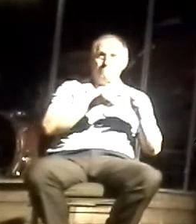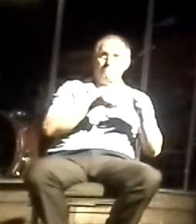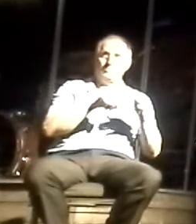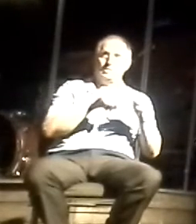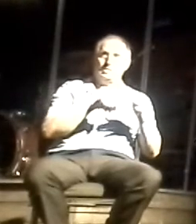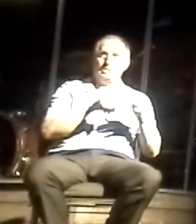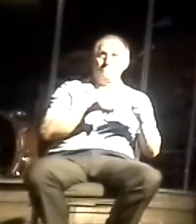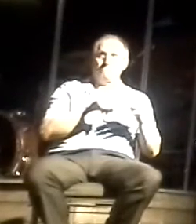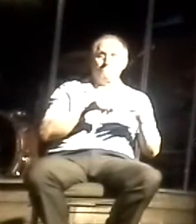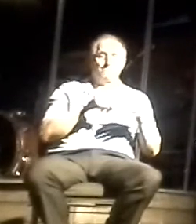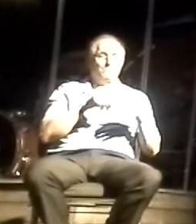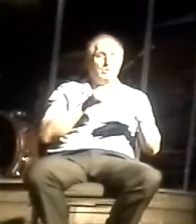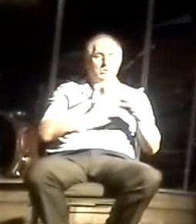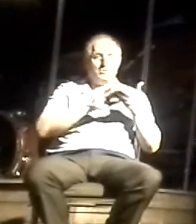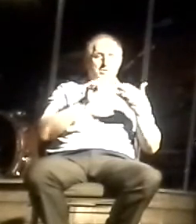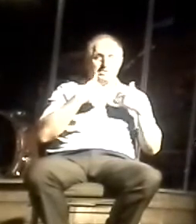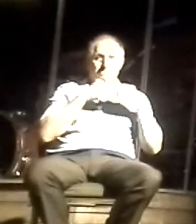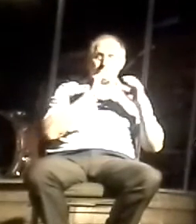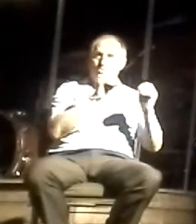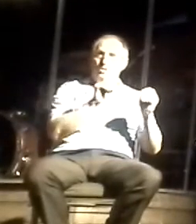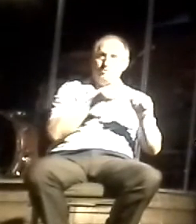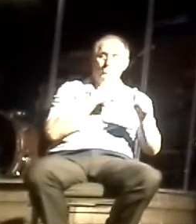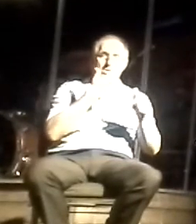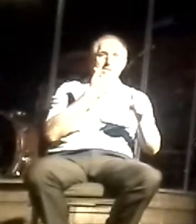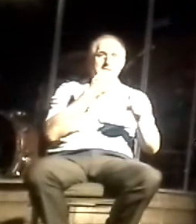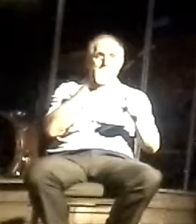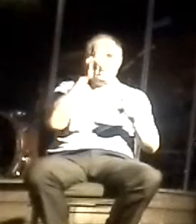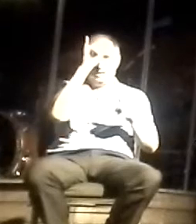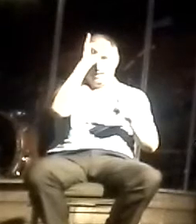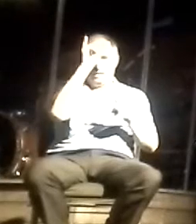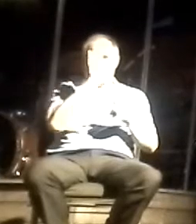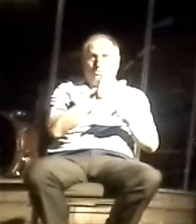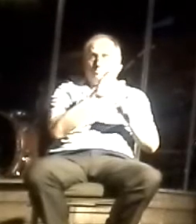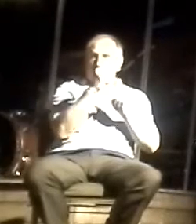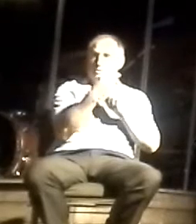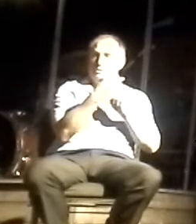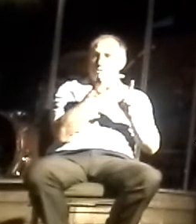has escaped them. Everyone else is an idiot.